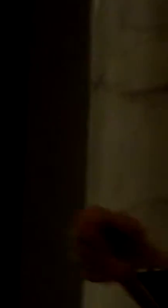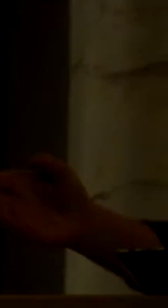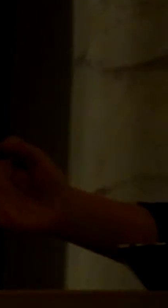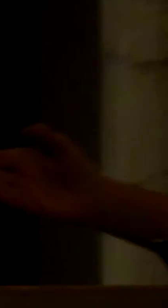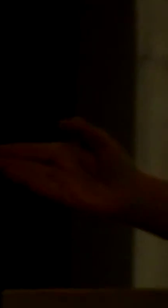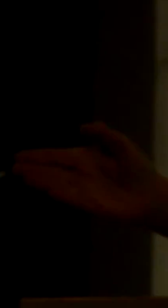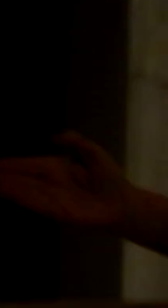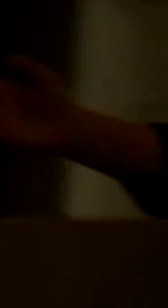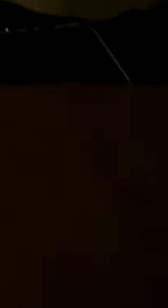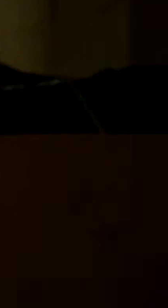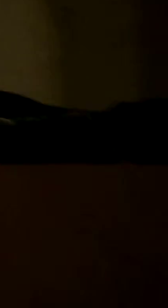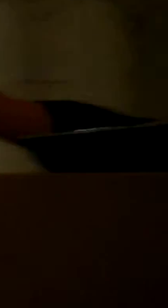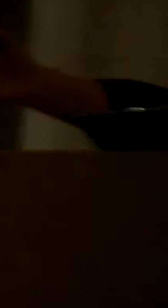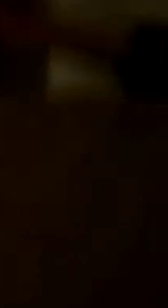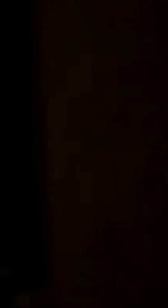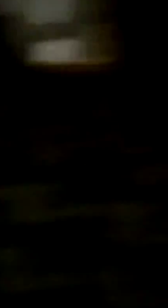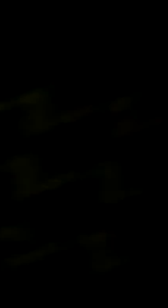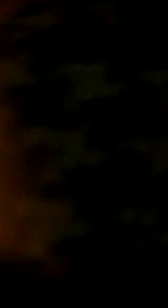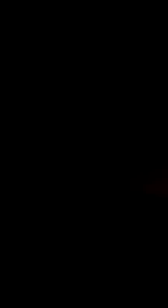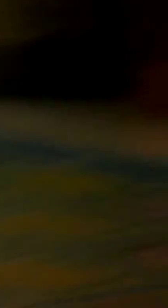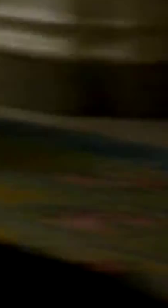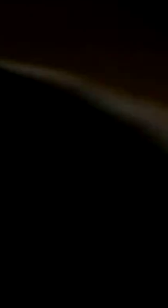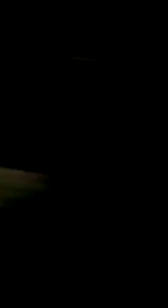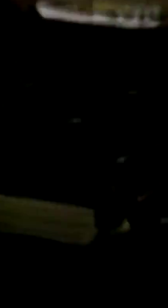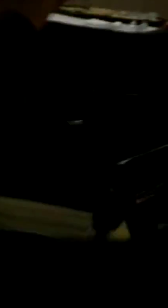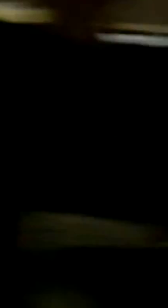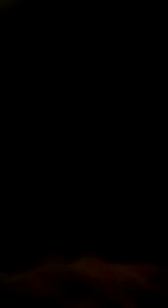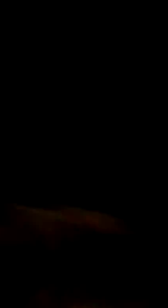Vaughn Frick, will you please stand up, Vaughn?